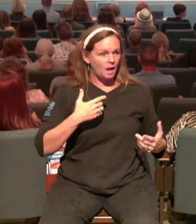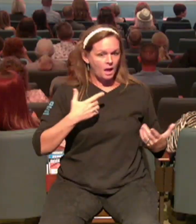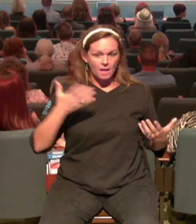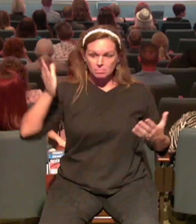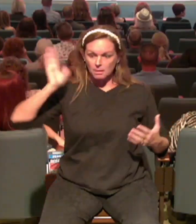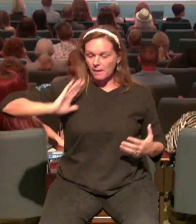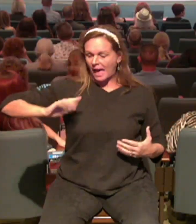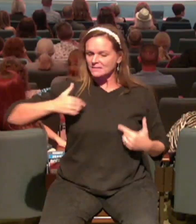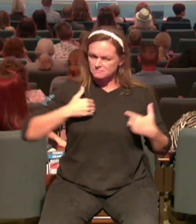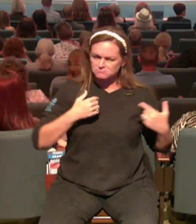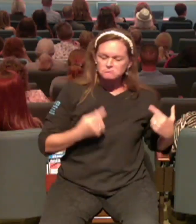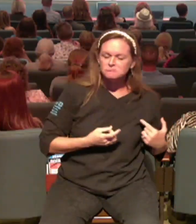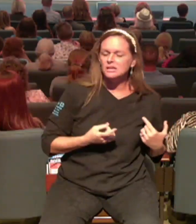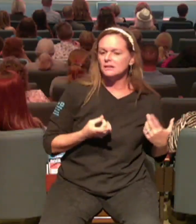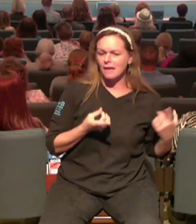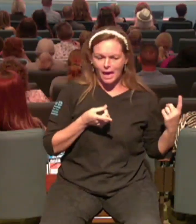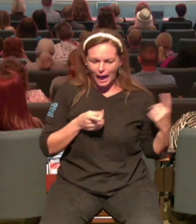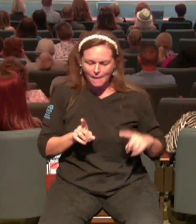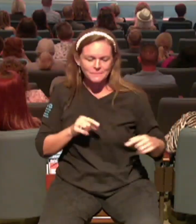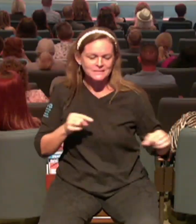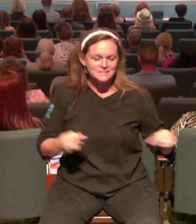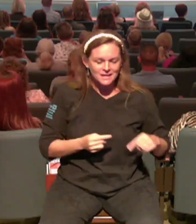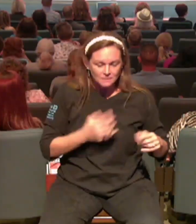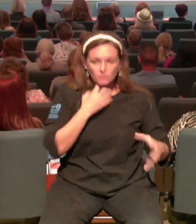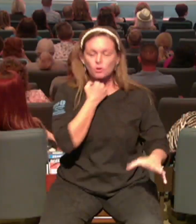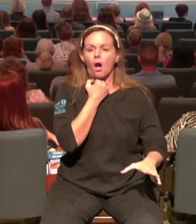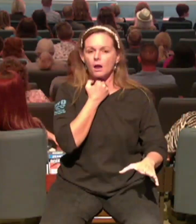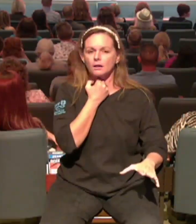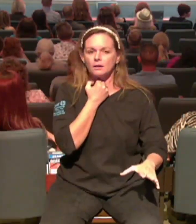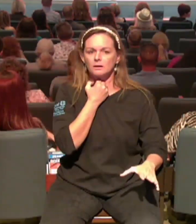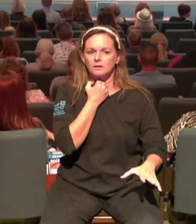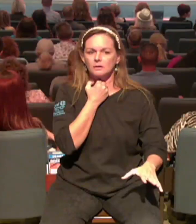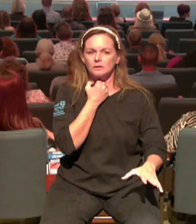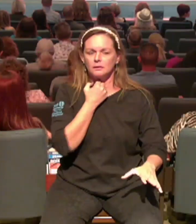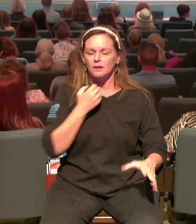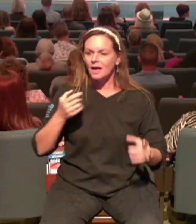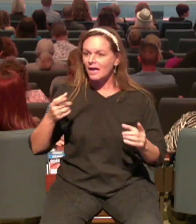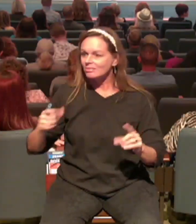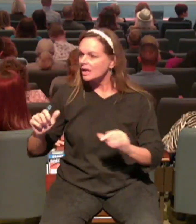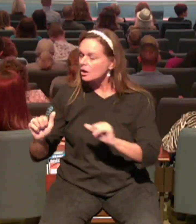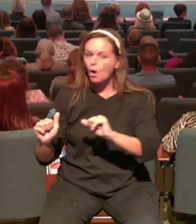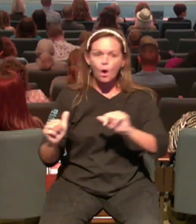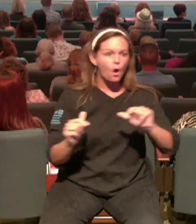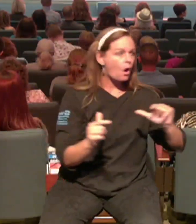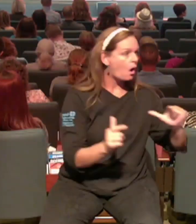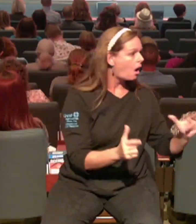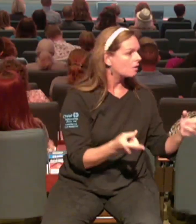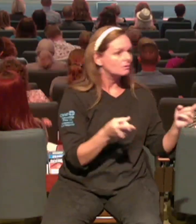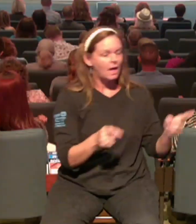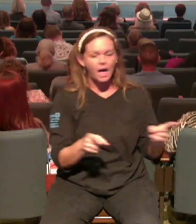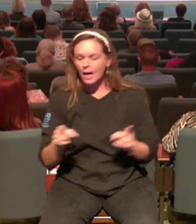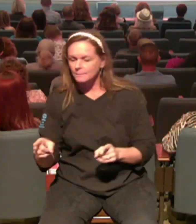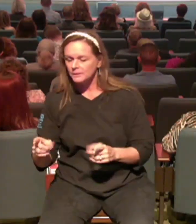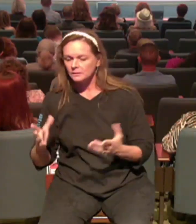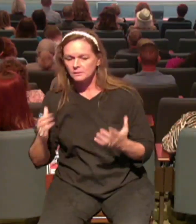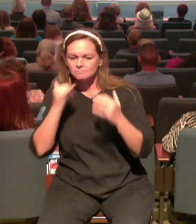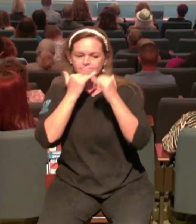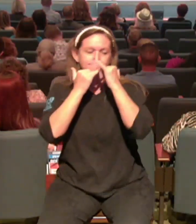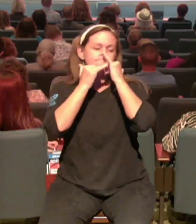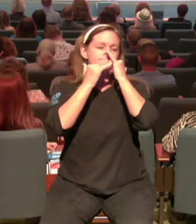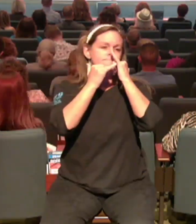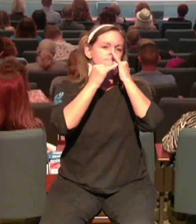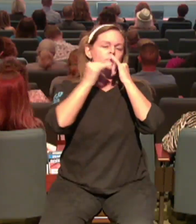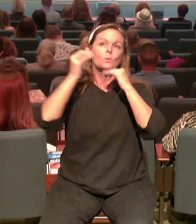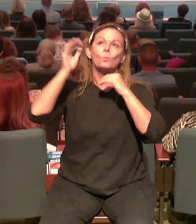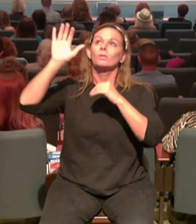to the feet of Jesus because it says in Romans 3:23 that all have sinned and fallen short of the glory of God. All of us have fallen short of